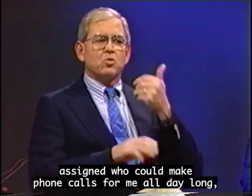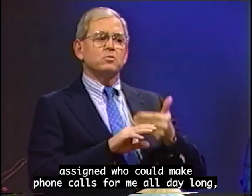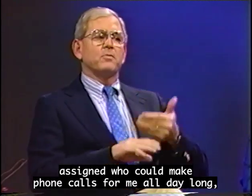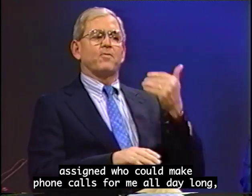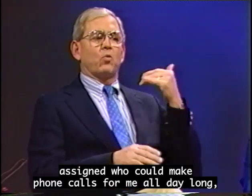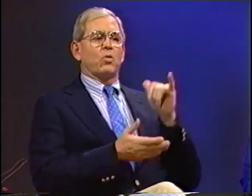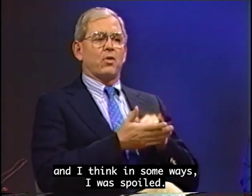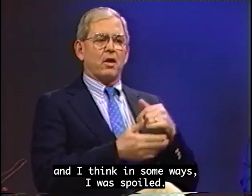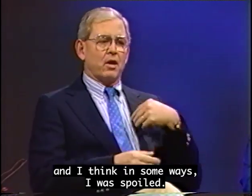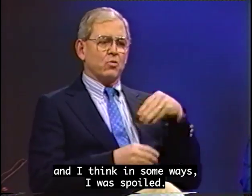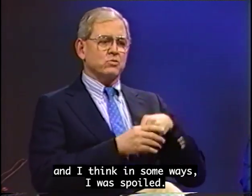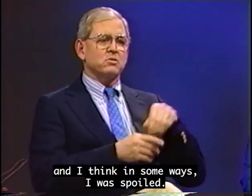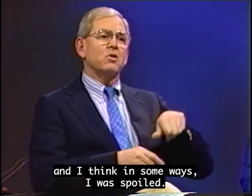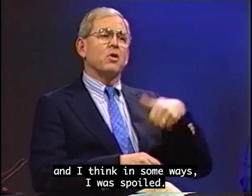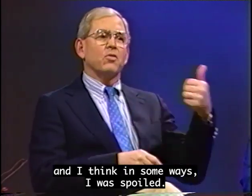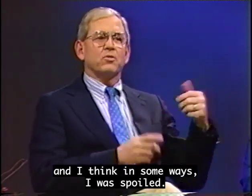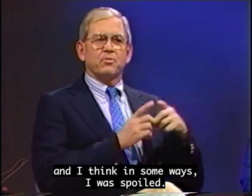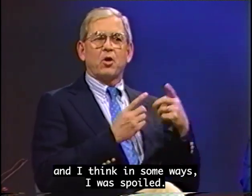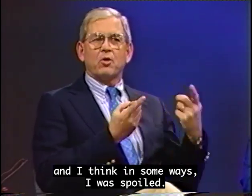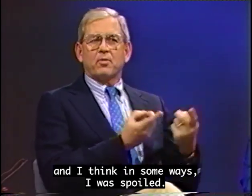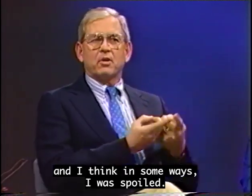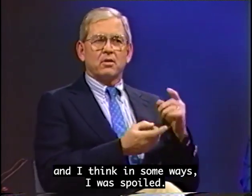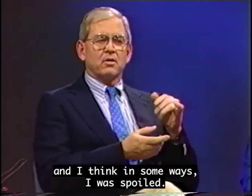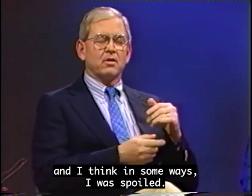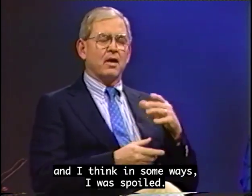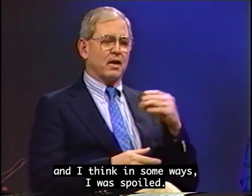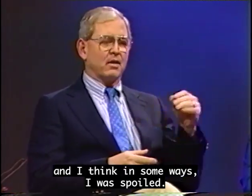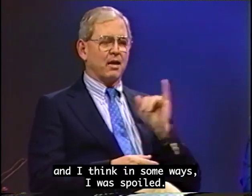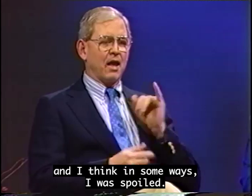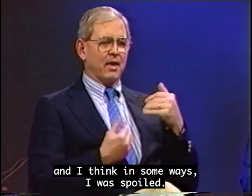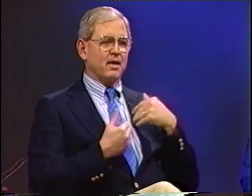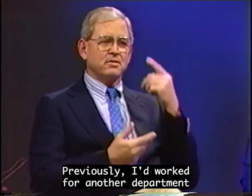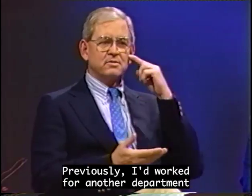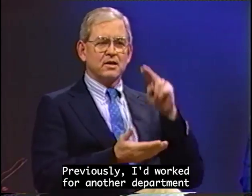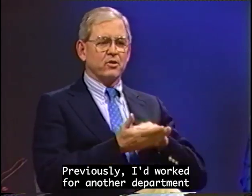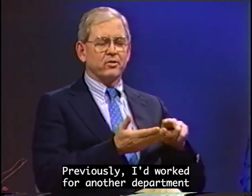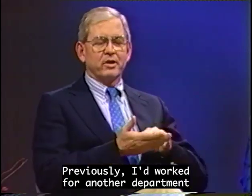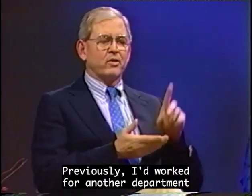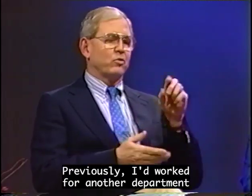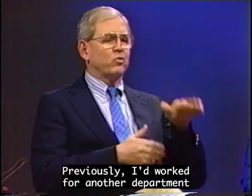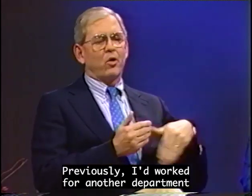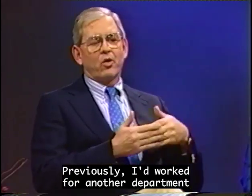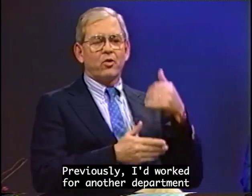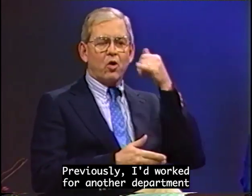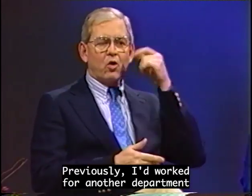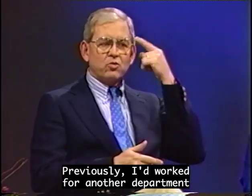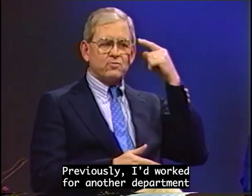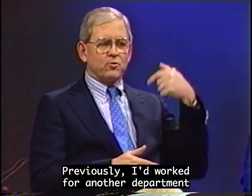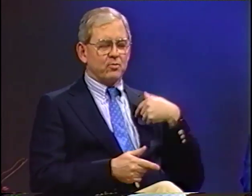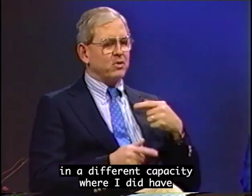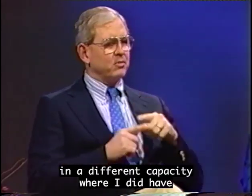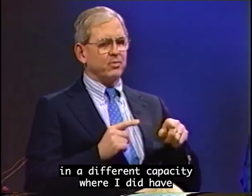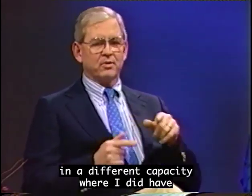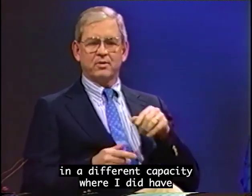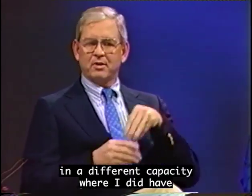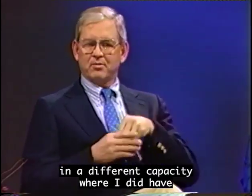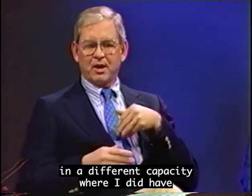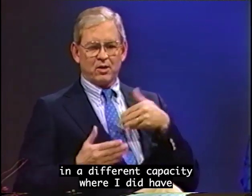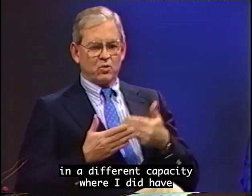long. And I think in some ways I was spoiled. Previously, I'd worked for another department in a different capacity where